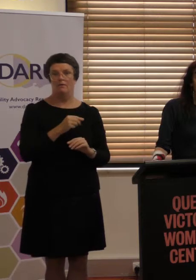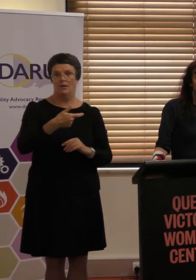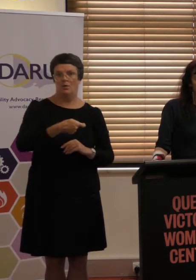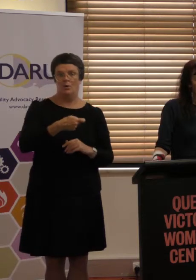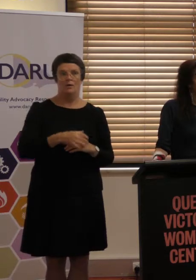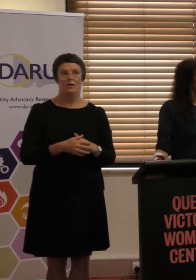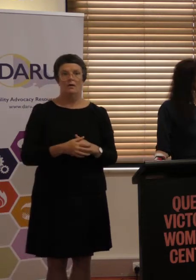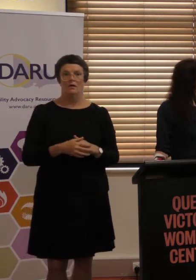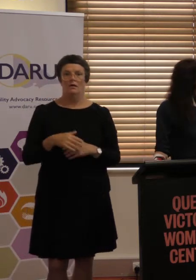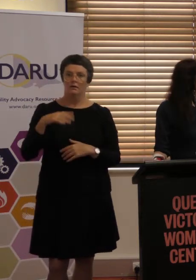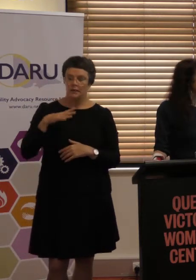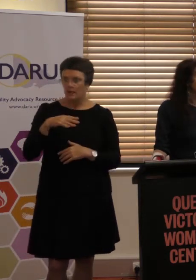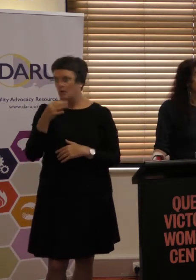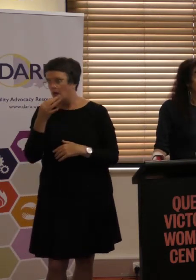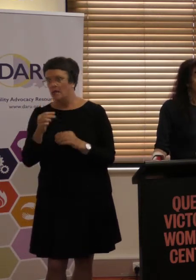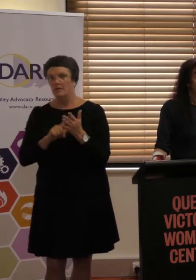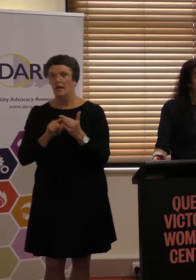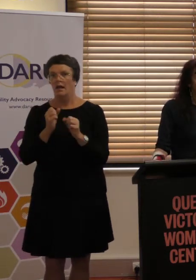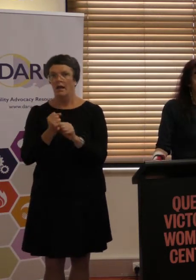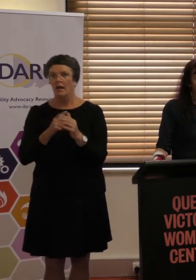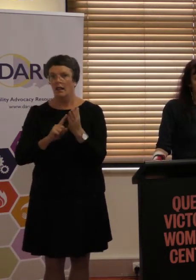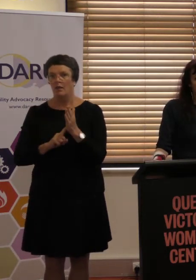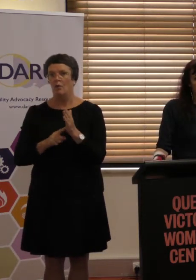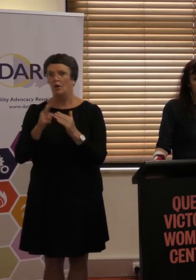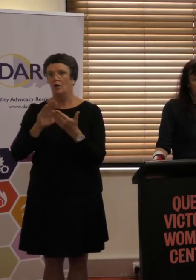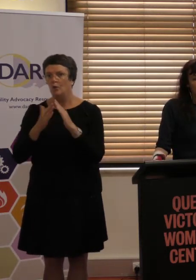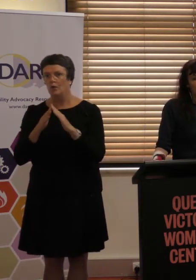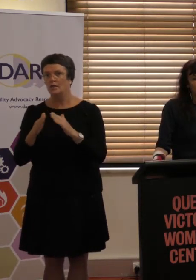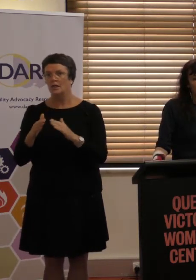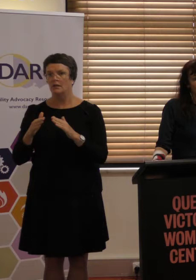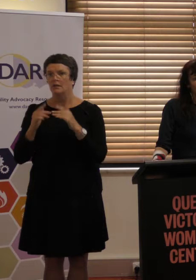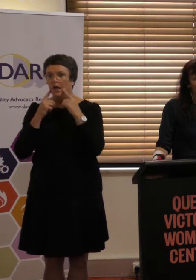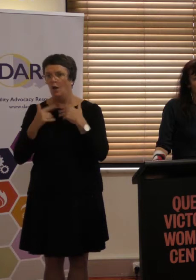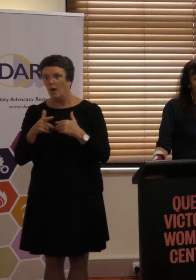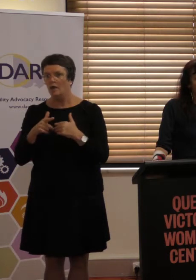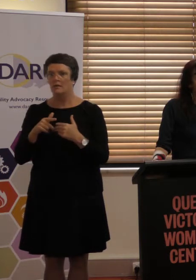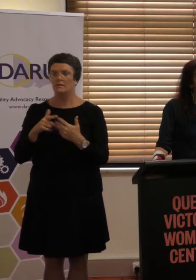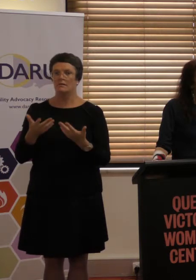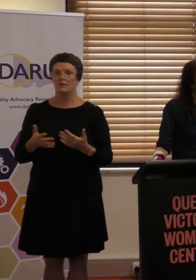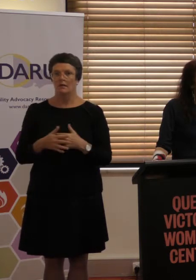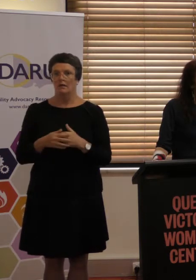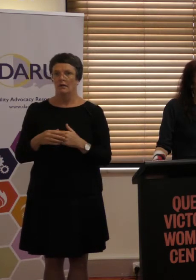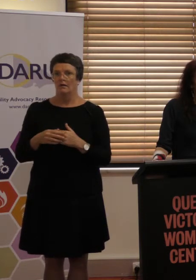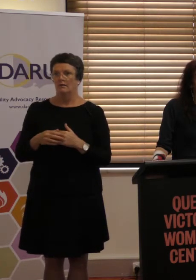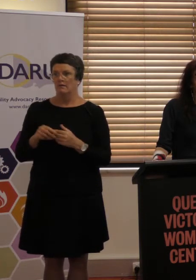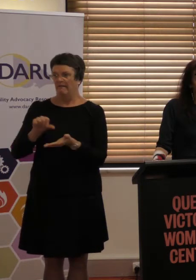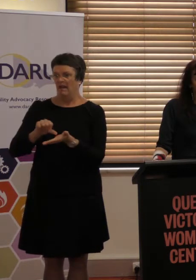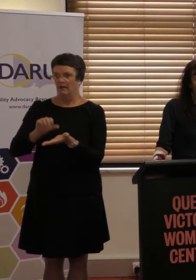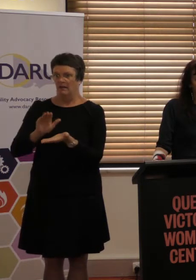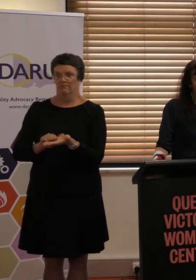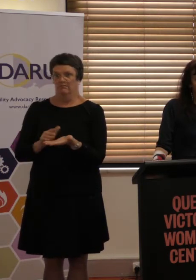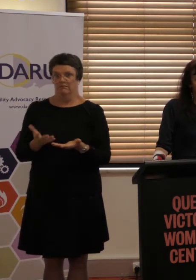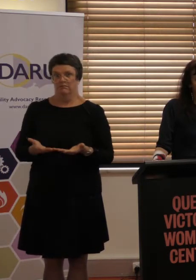resourced sufficiently like mine to run trials. We have 2.7 people